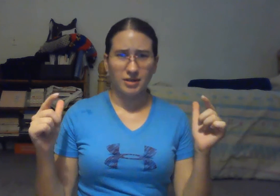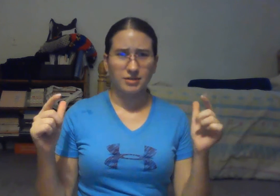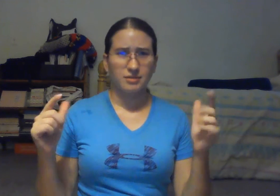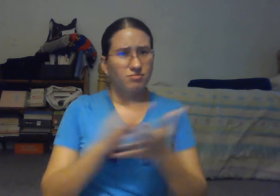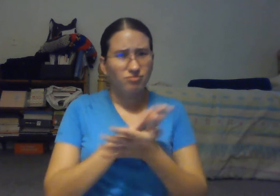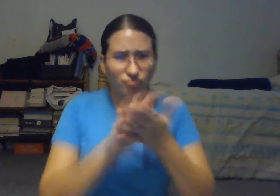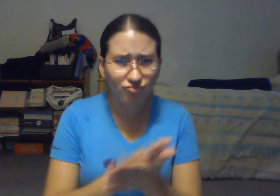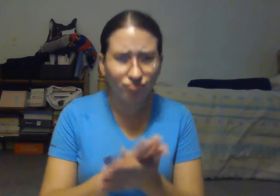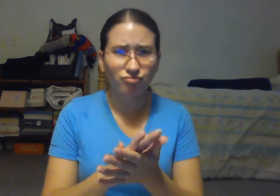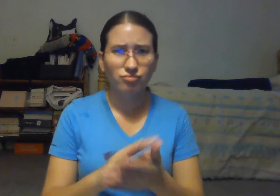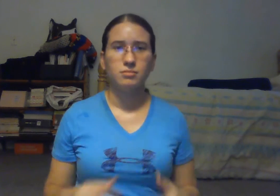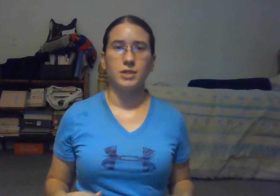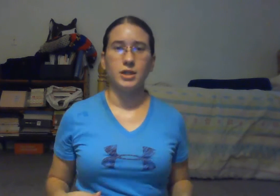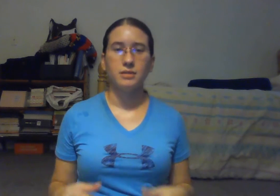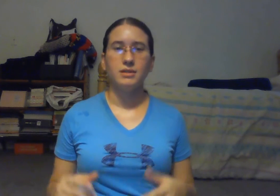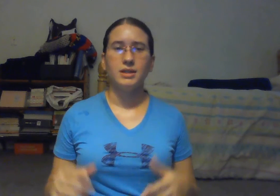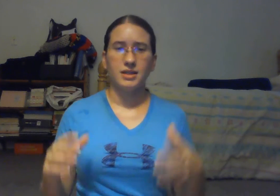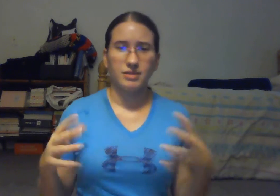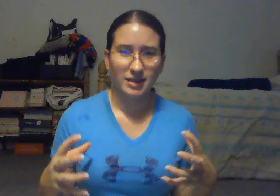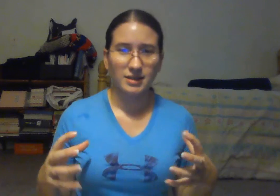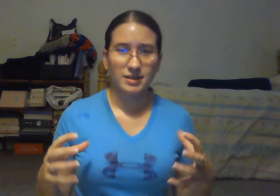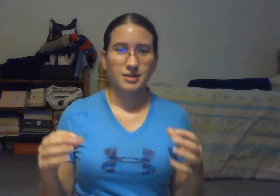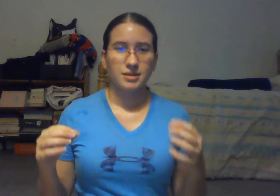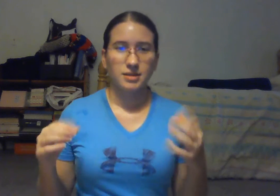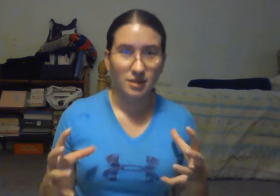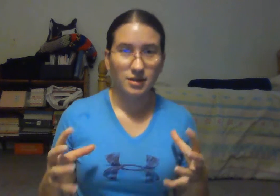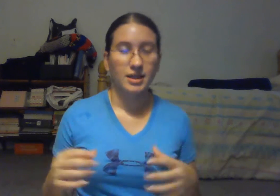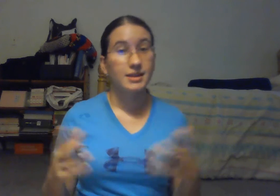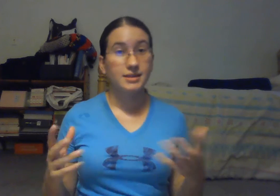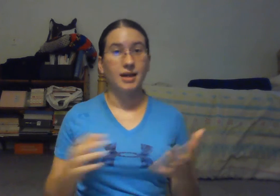eyebrows, you know, and you kind of tense up.